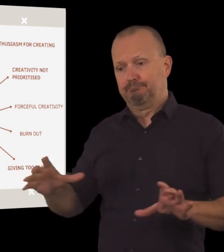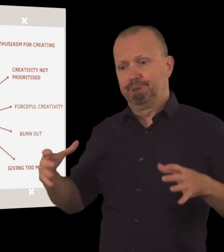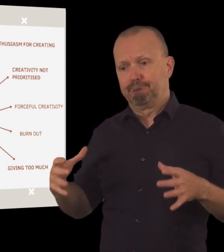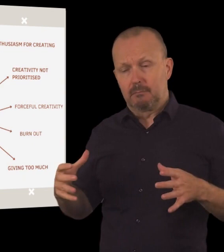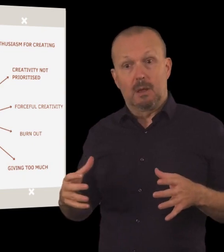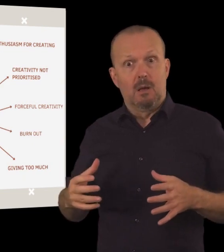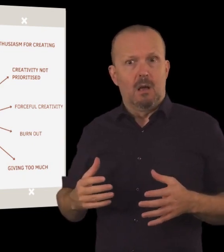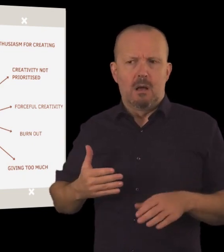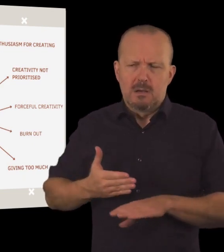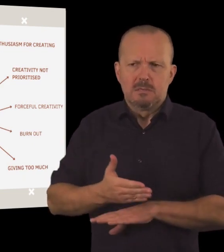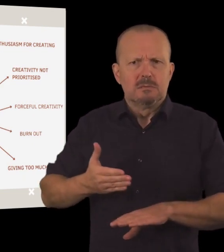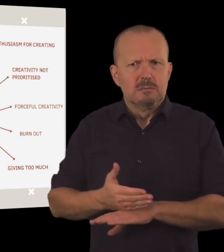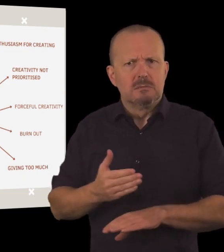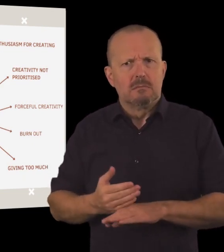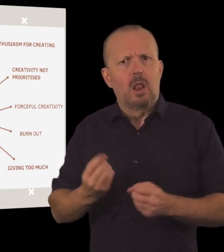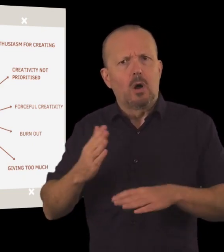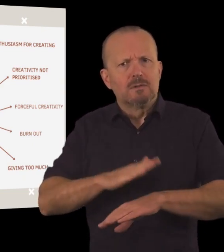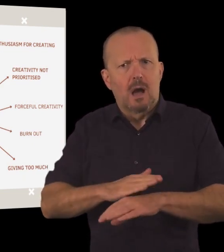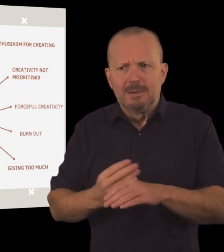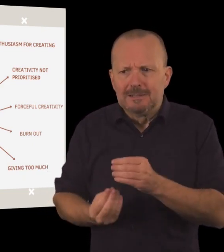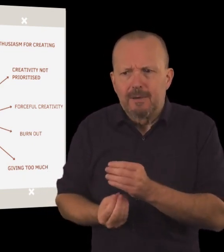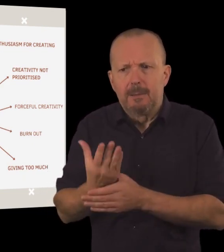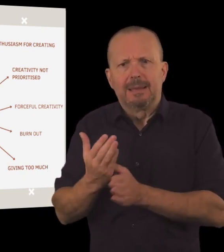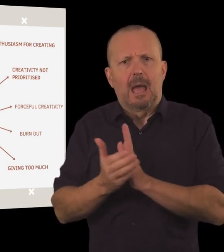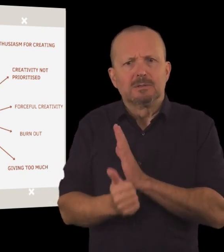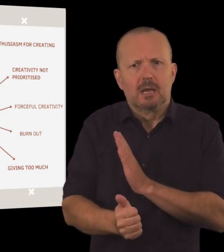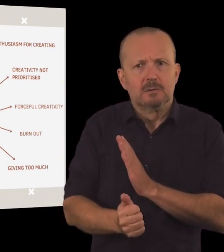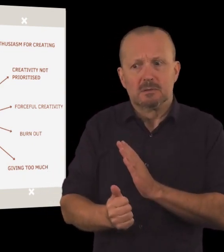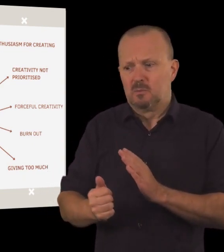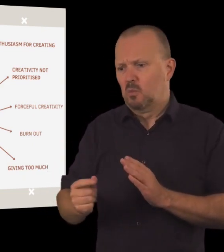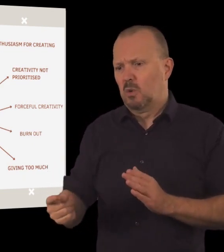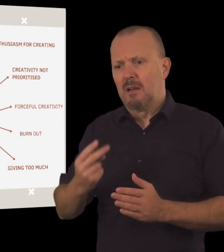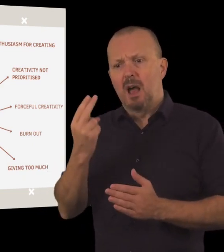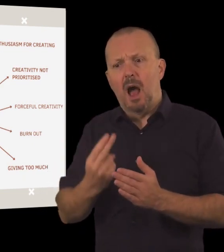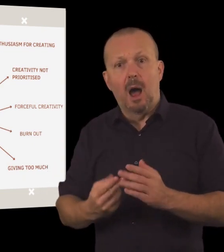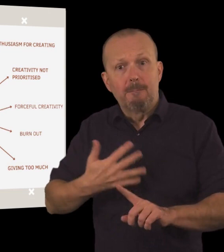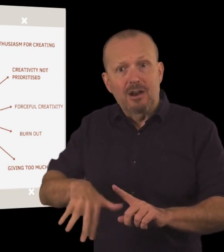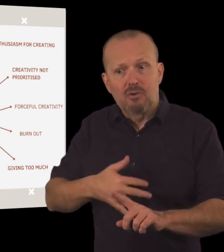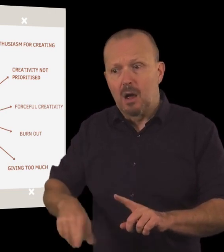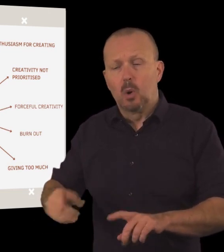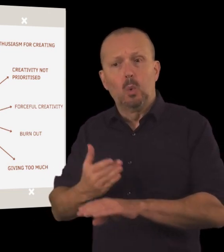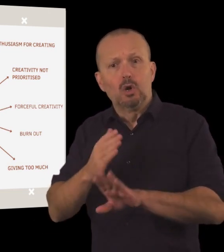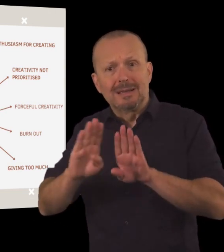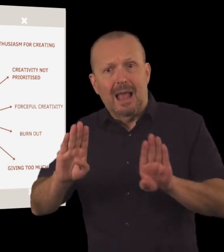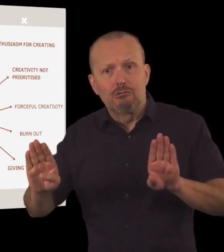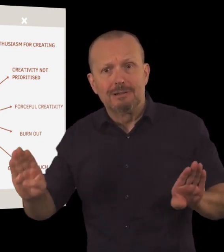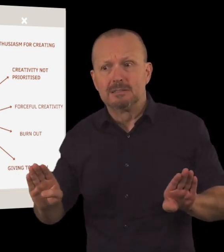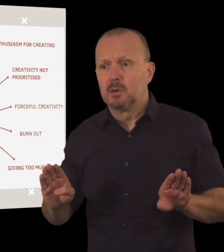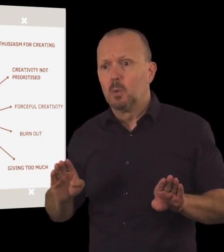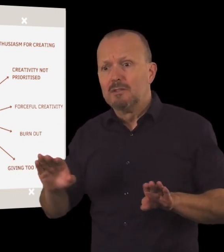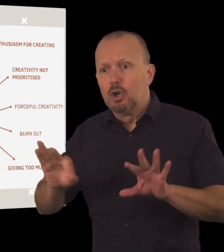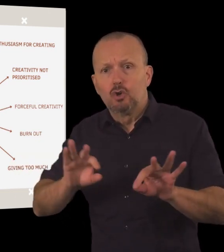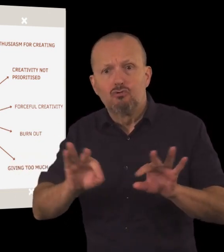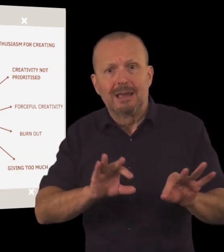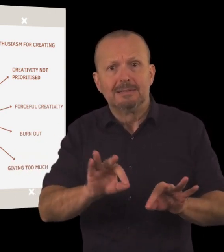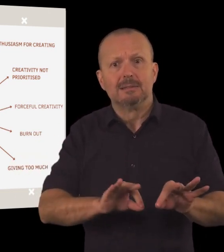time developing the strong skills that we all have. We have art backgrounds, we've worked in galleries, we've curated,